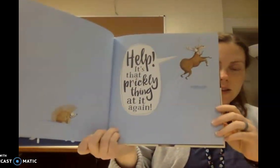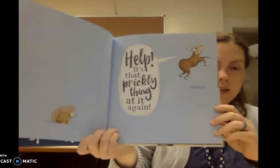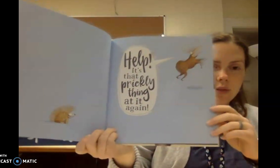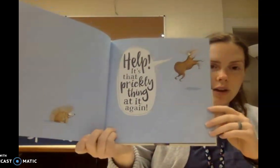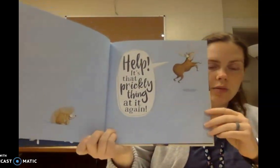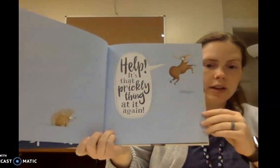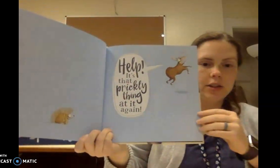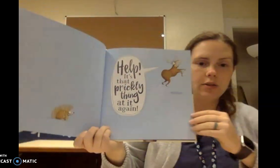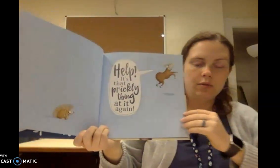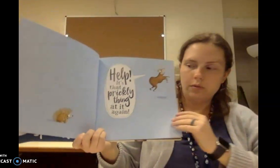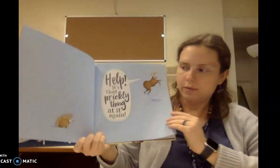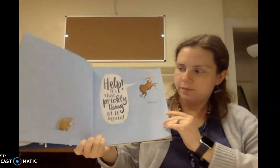He's running away too.